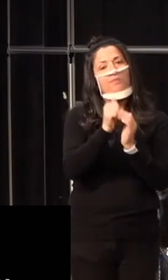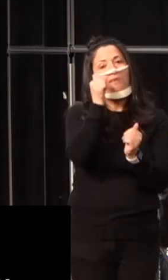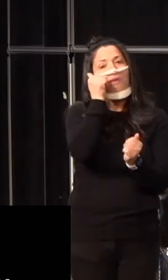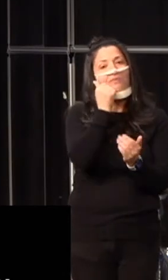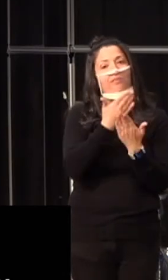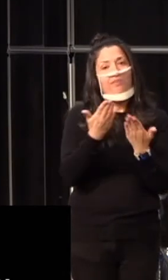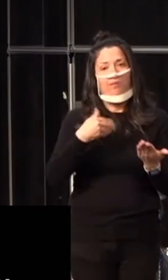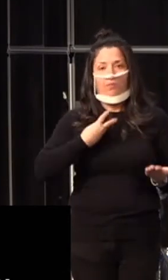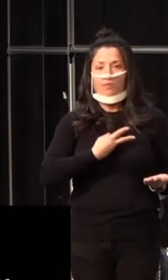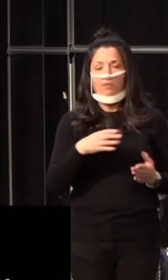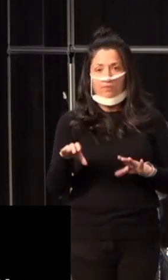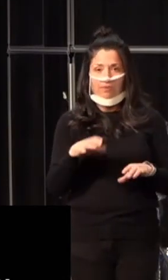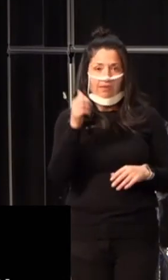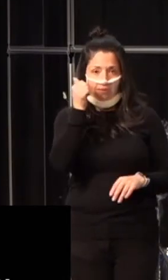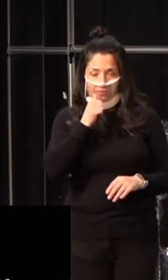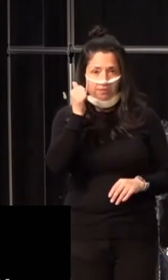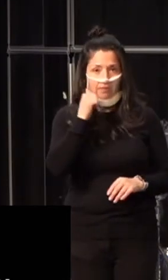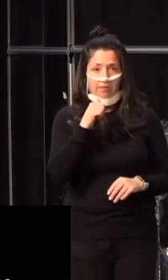we worship?